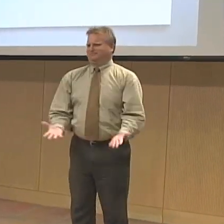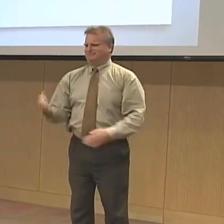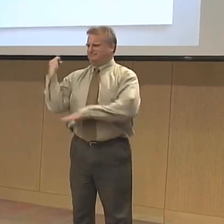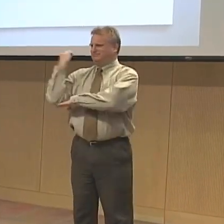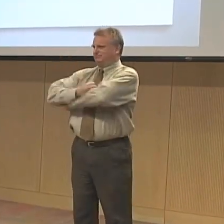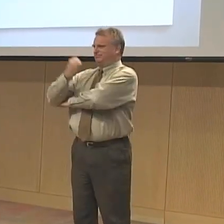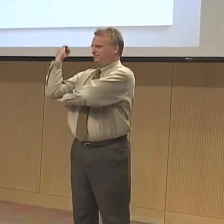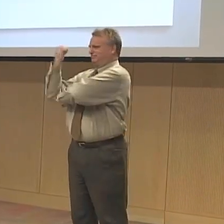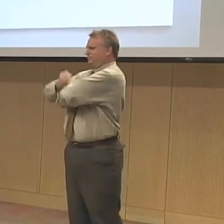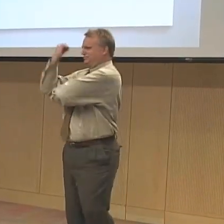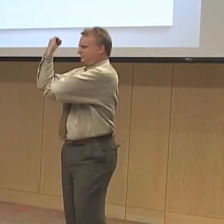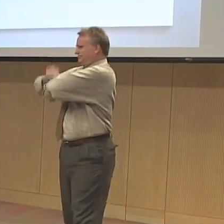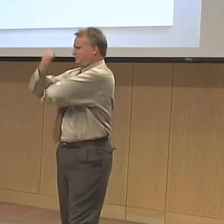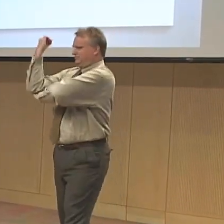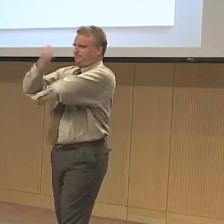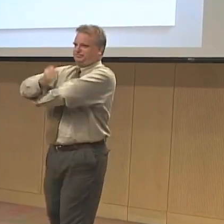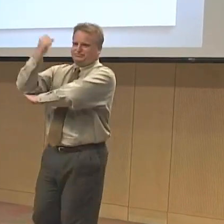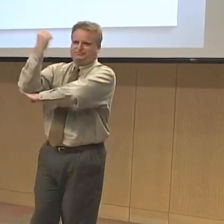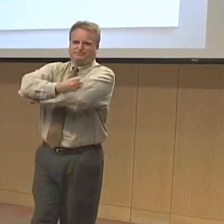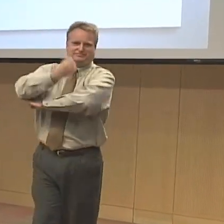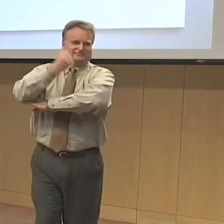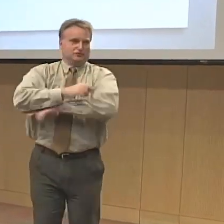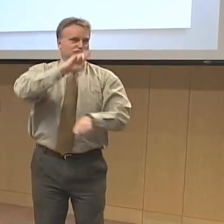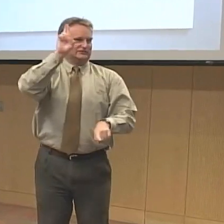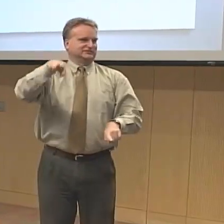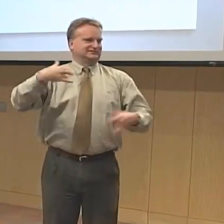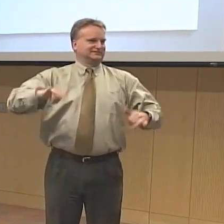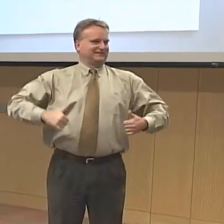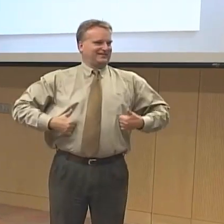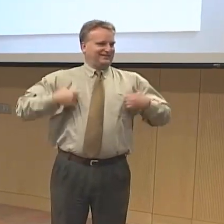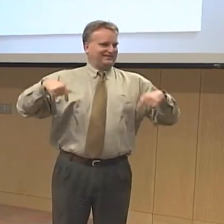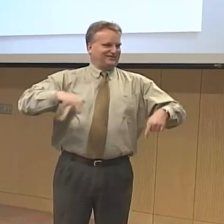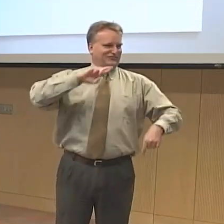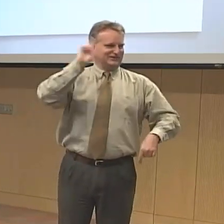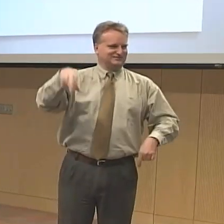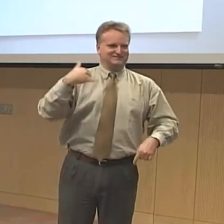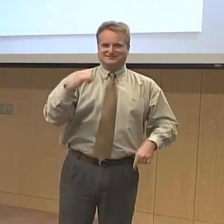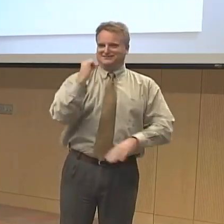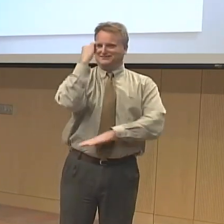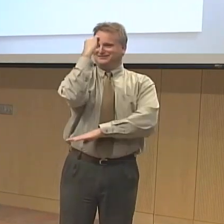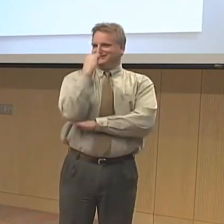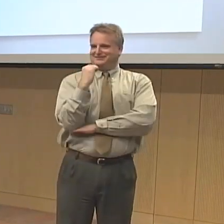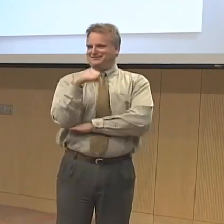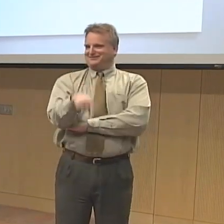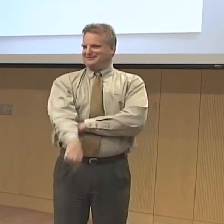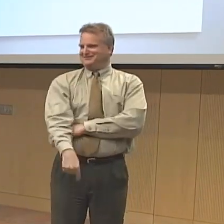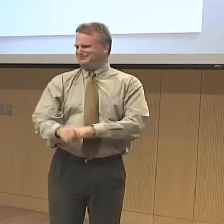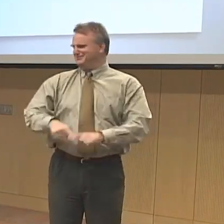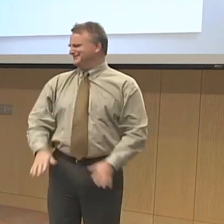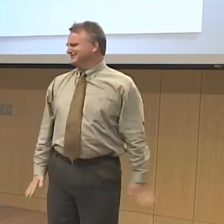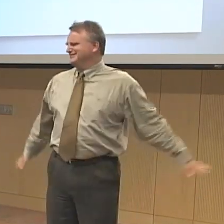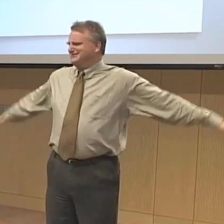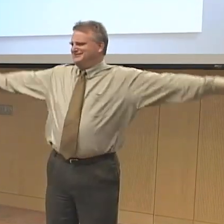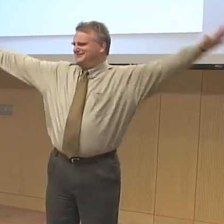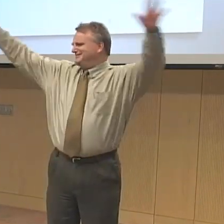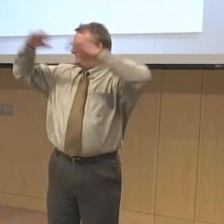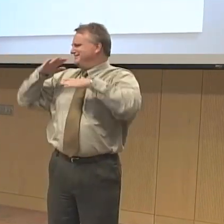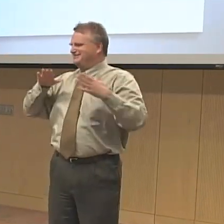are. They're closing down left and right. Well, Rochester still has a club for the deaf here, but across the nation, they